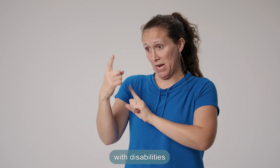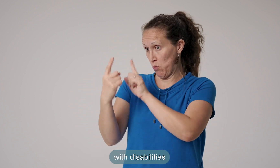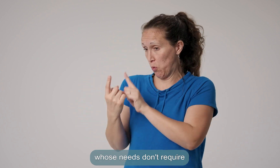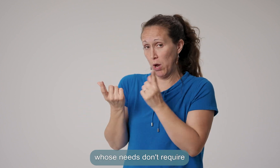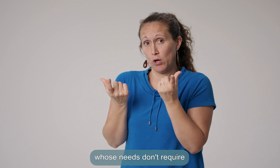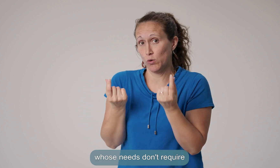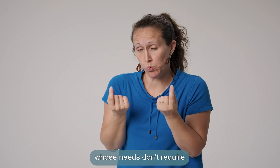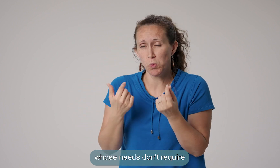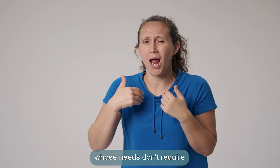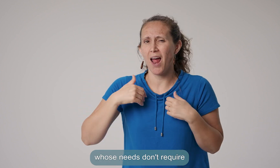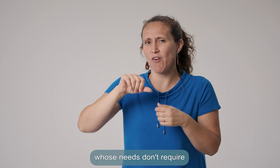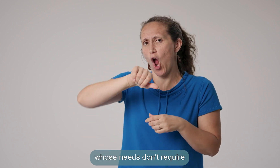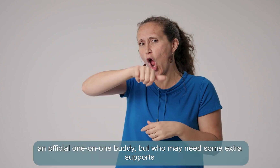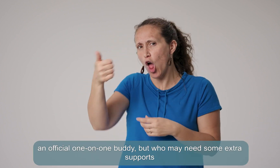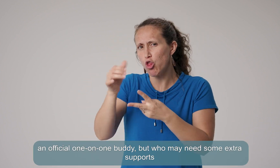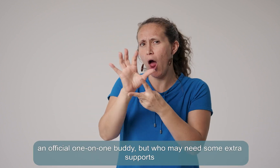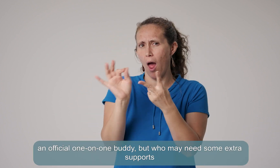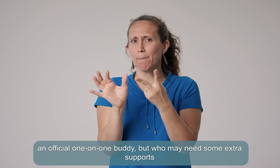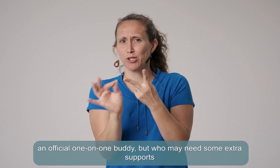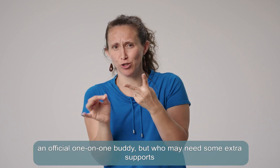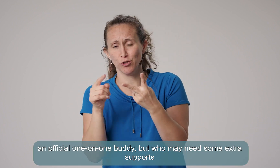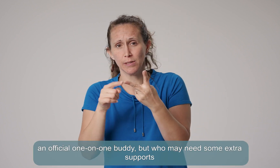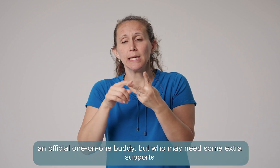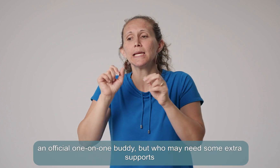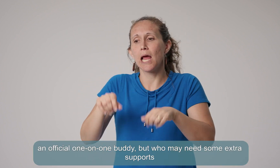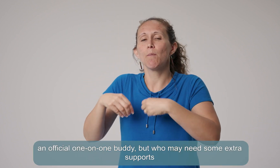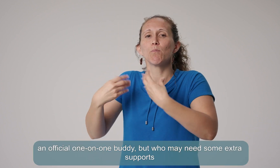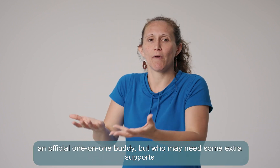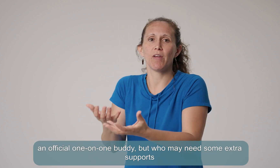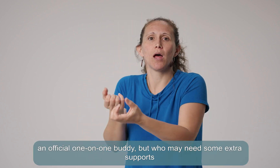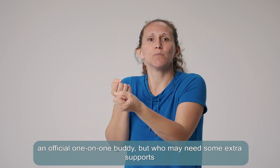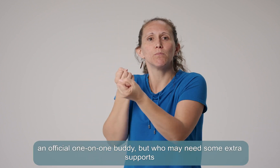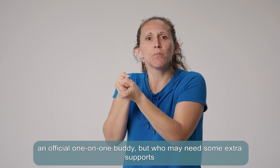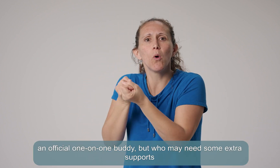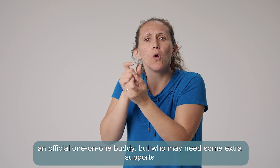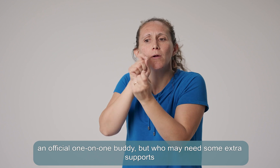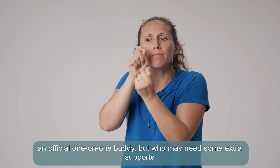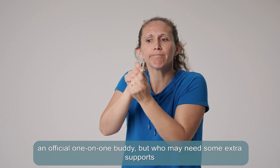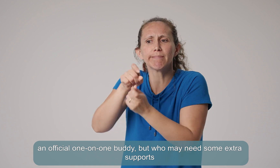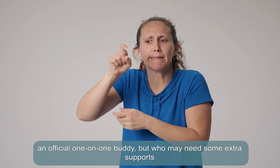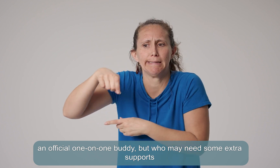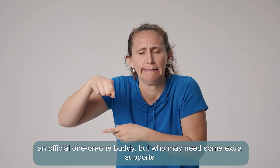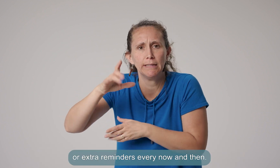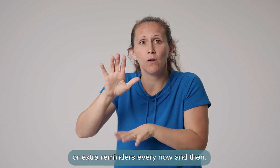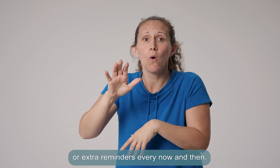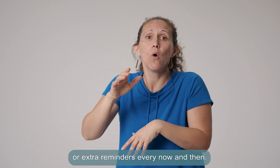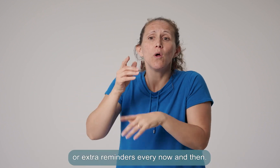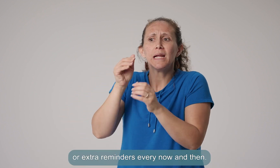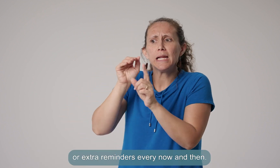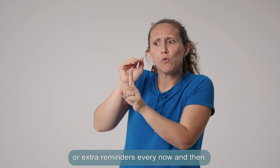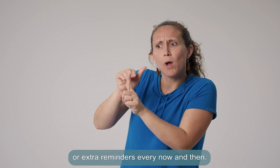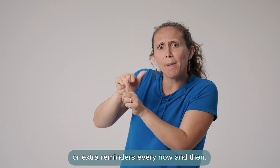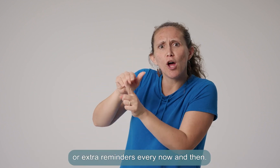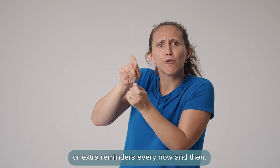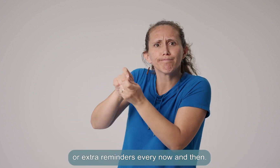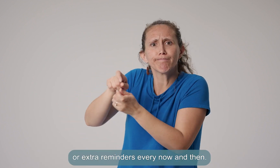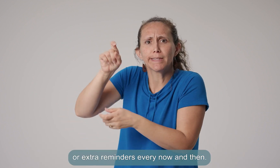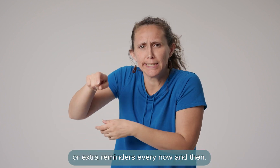disabilities whose needs don't require an official one-on-one buddy, but who may need some extra supports or extra reminders every now and